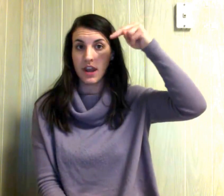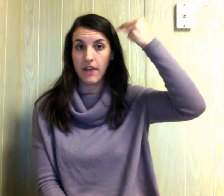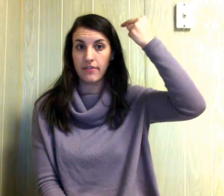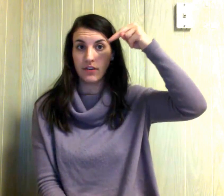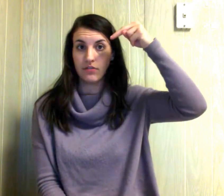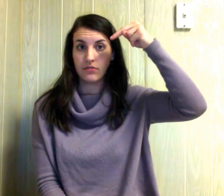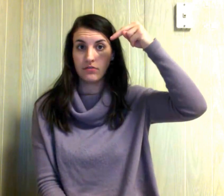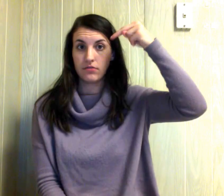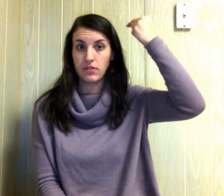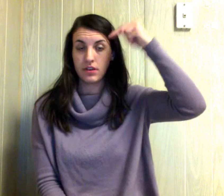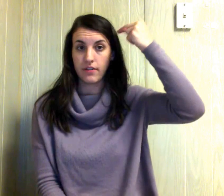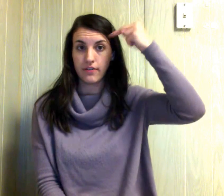nephew.